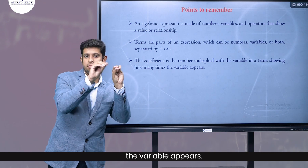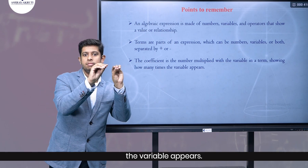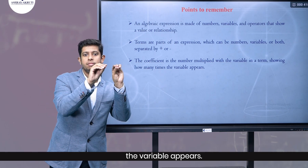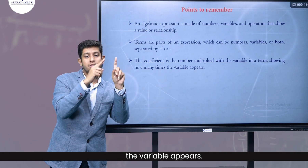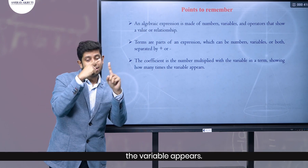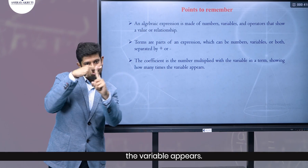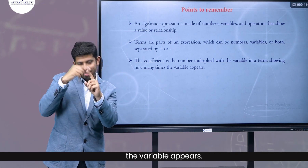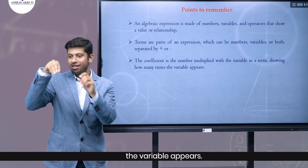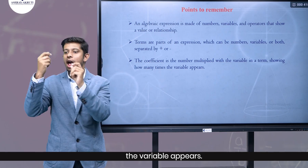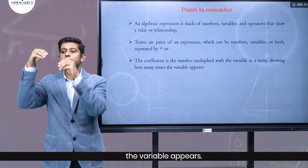variable appears.